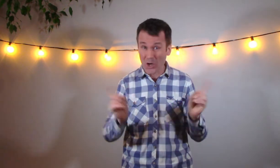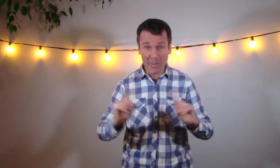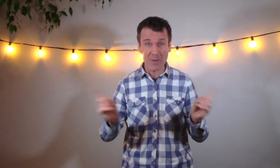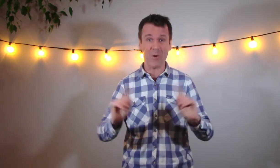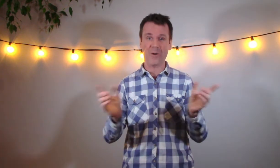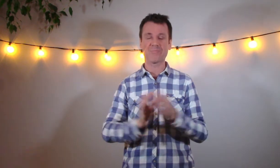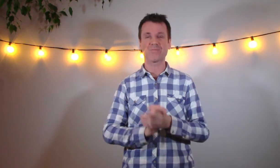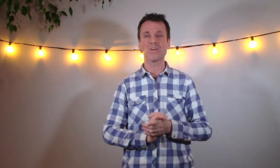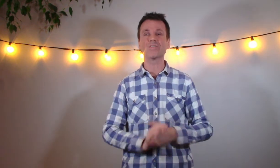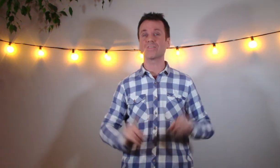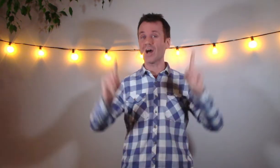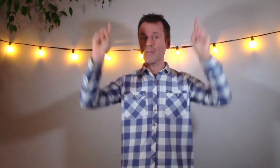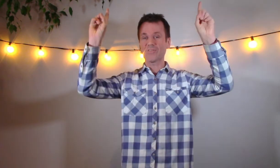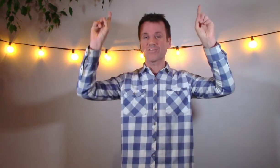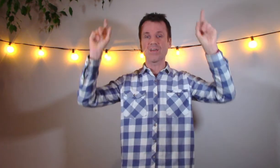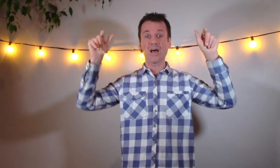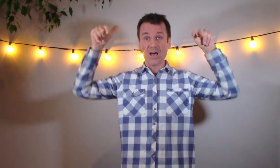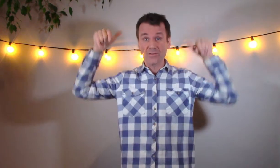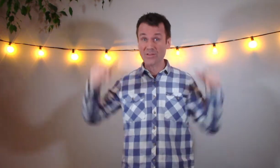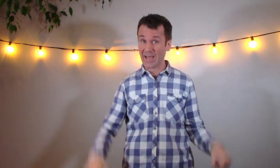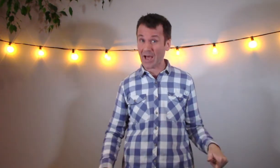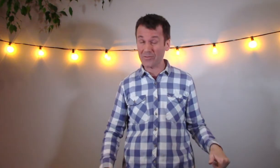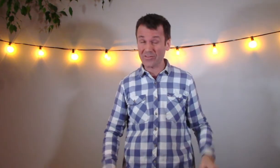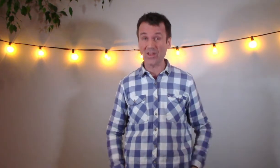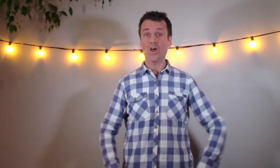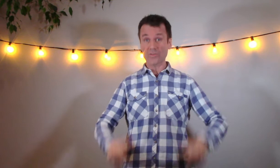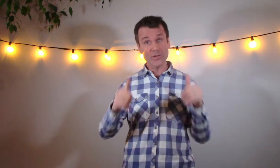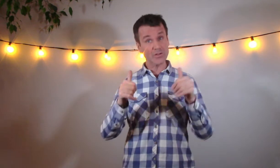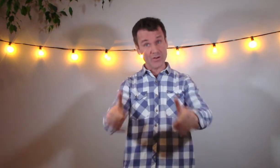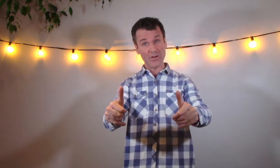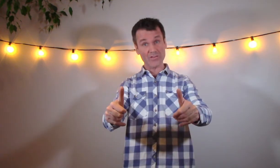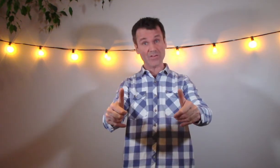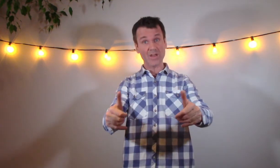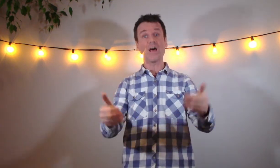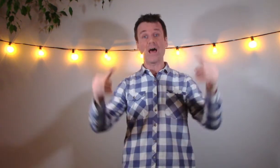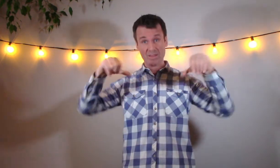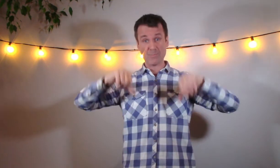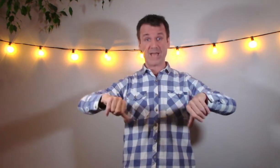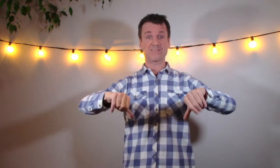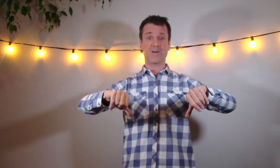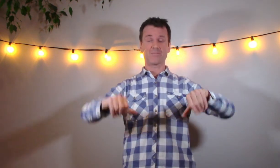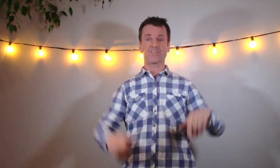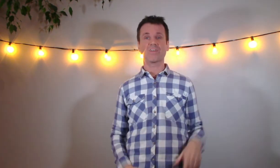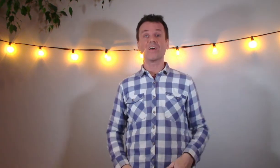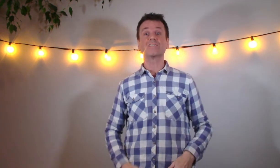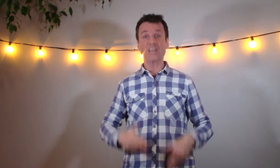matter what, through the ups, through the downs, through the good and the bad times. To